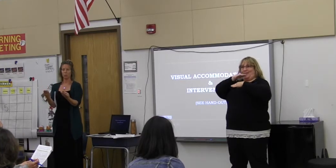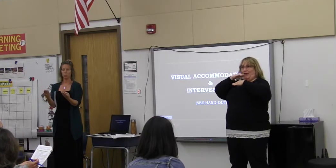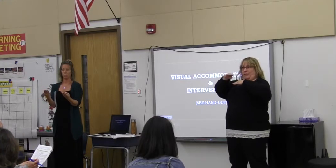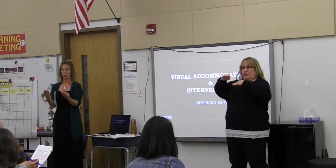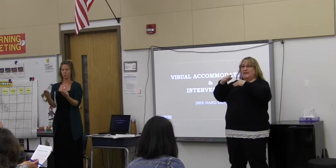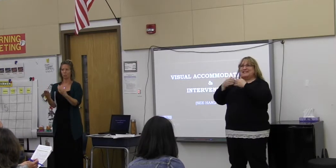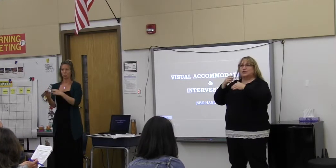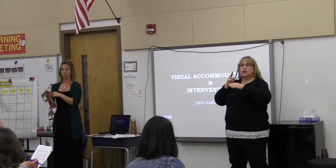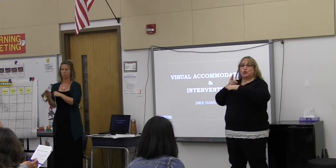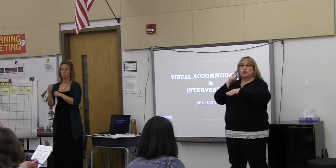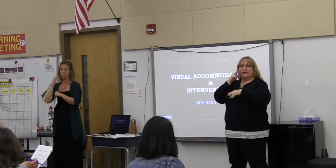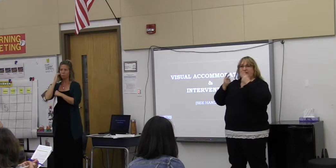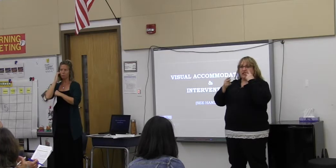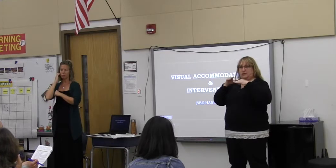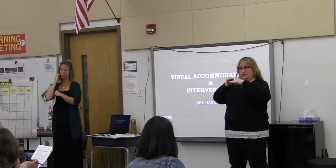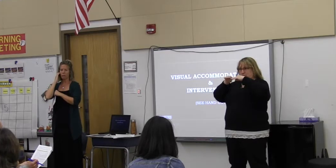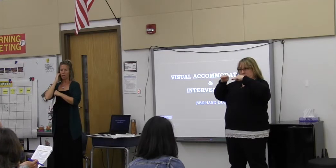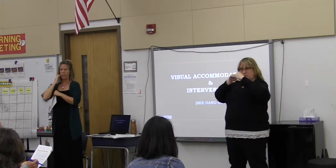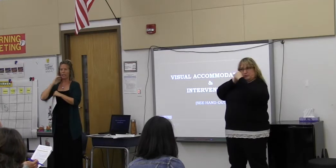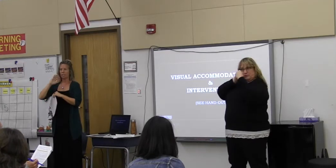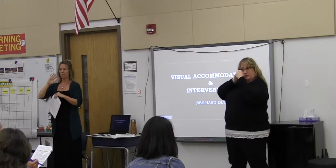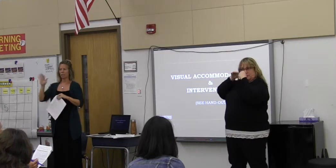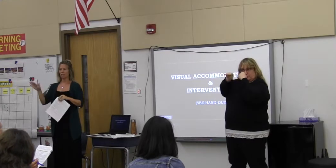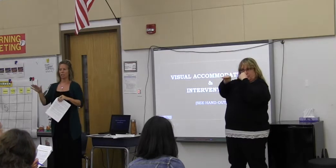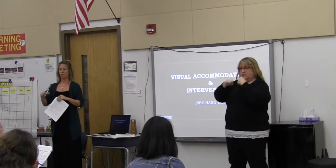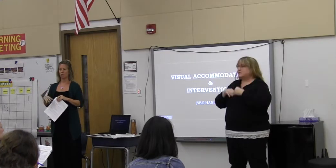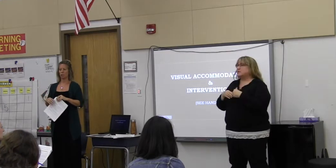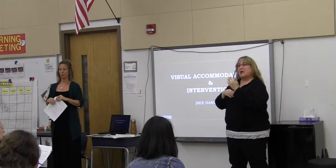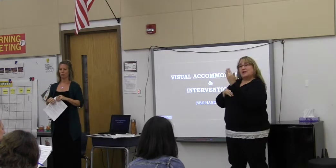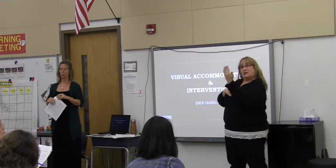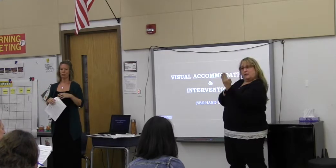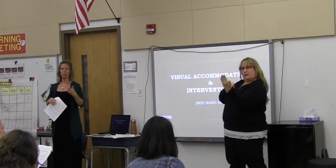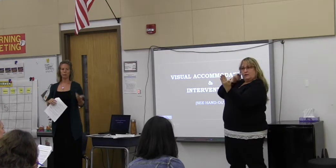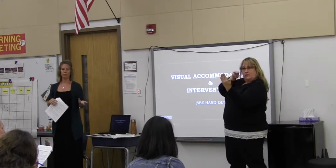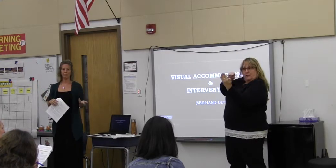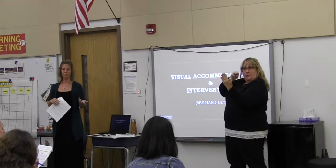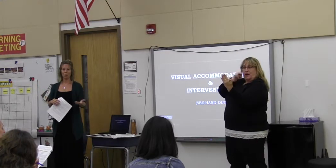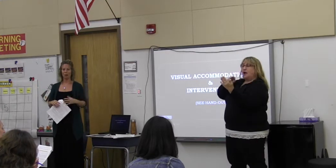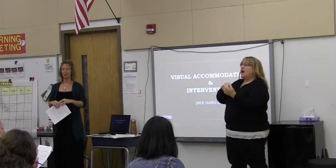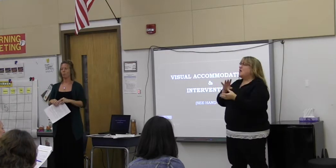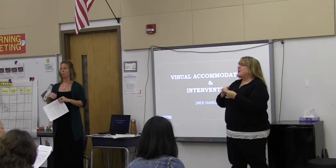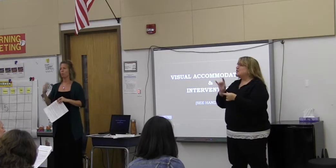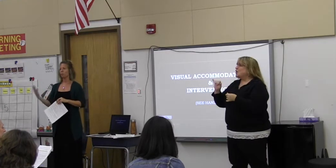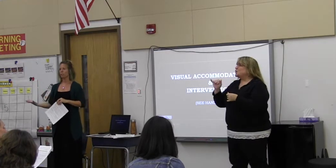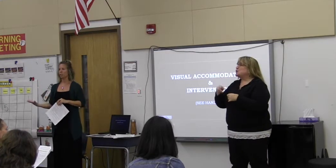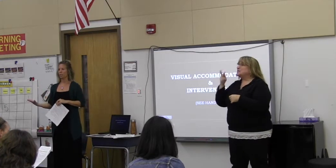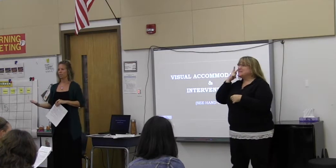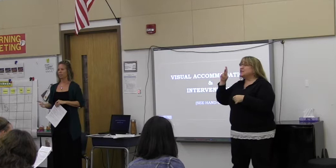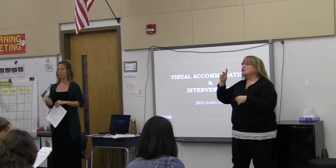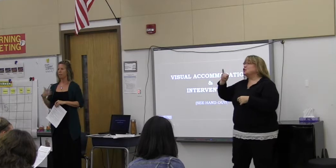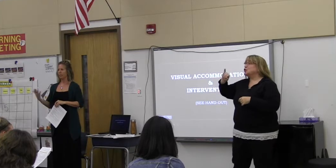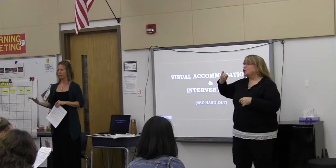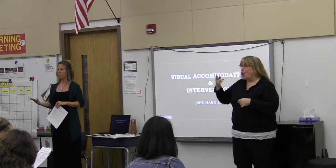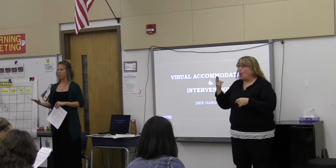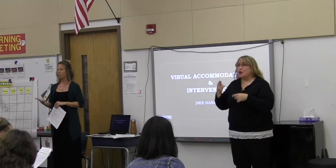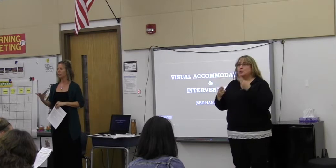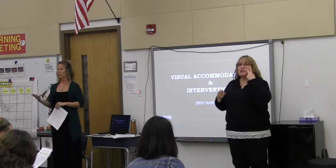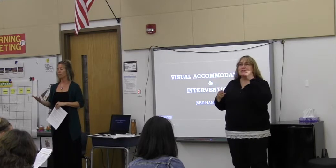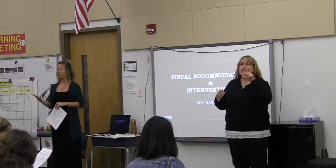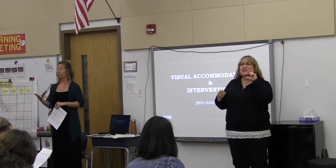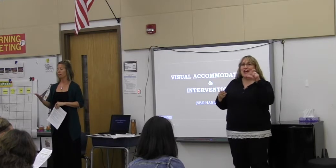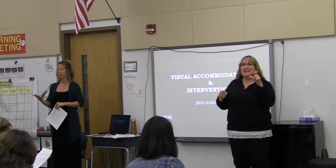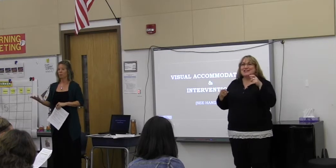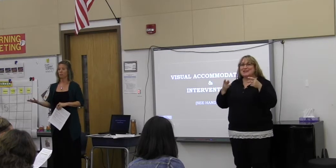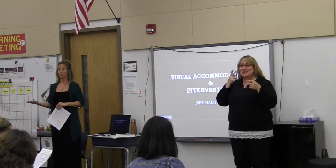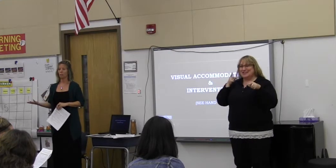them to use their vision. And I just want to mention too, when you see Johan and when you see Jaden, it looks